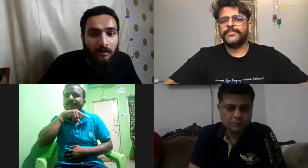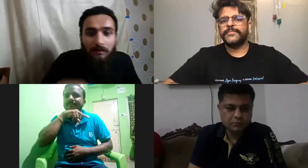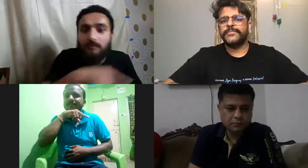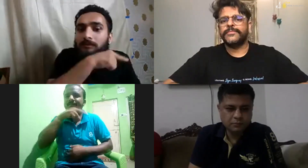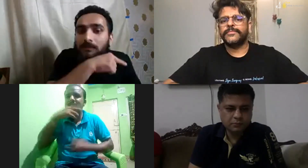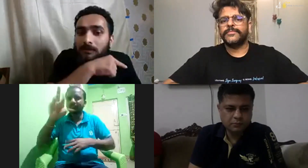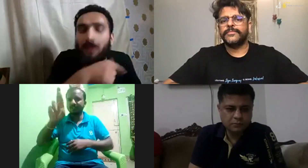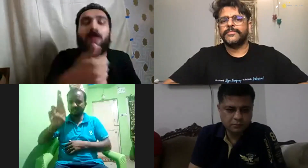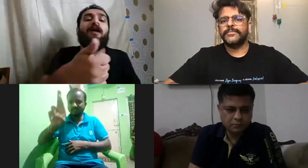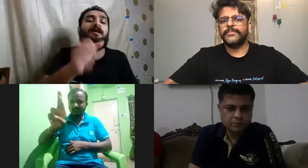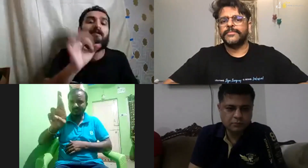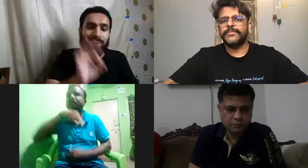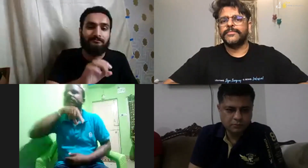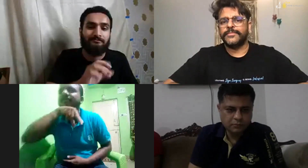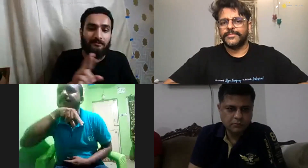This is my sign